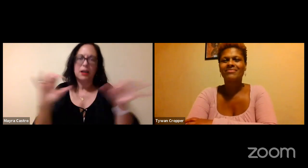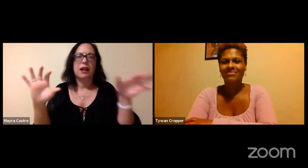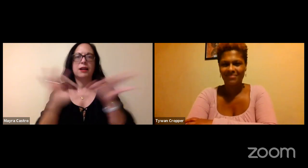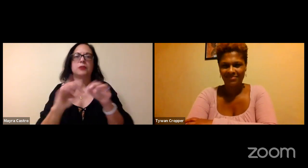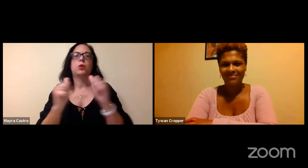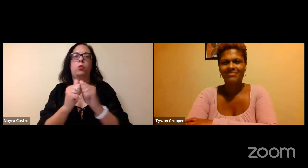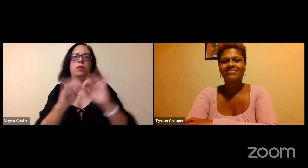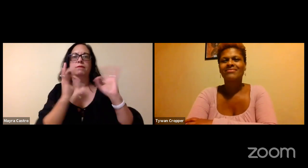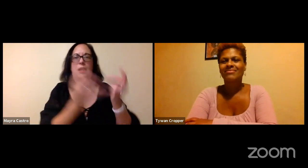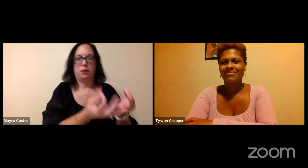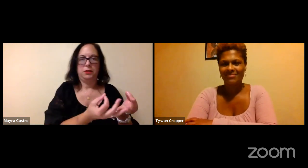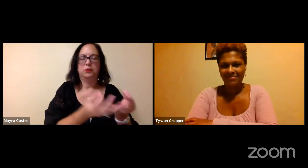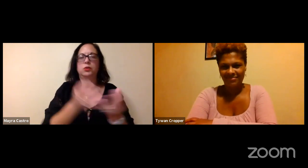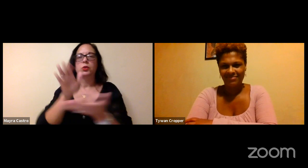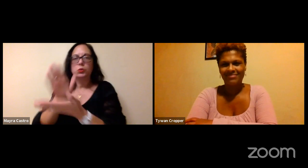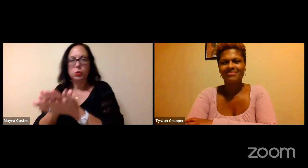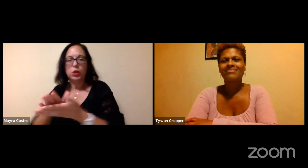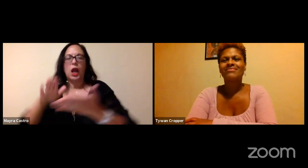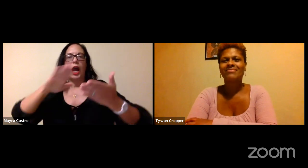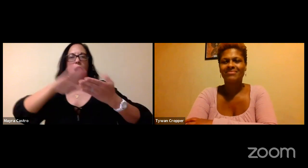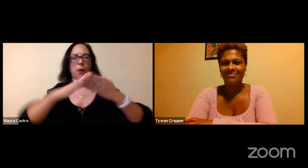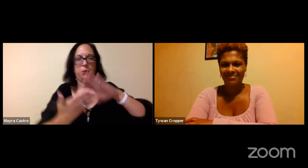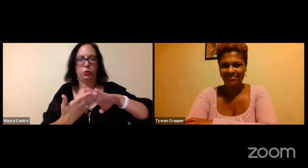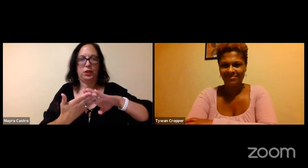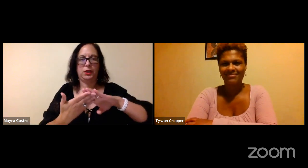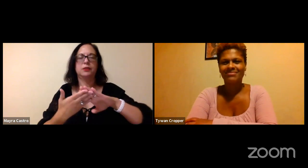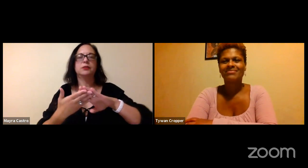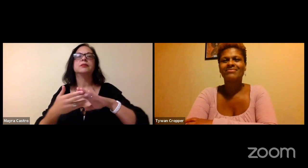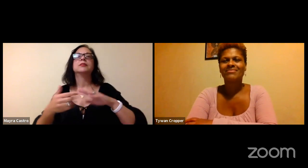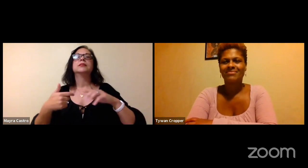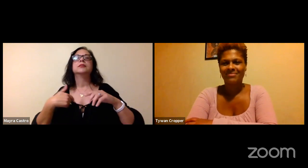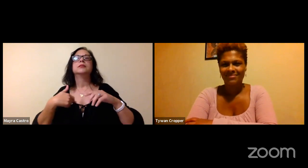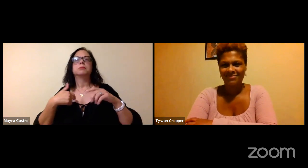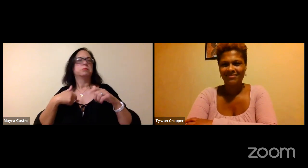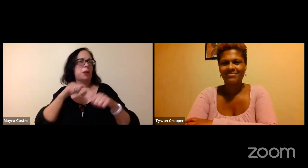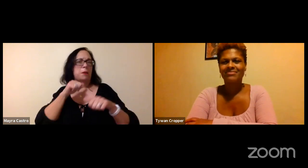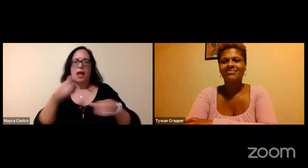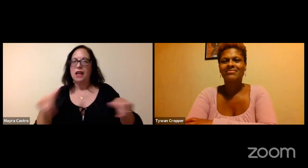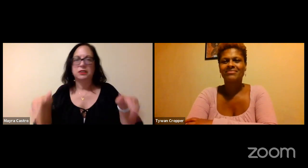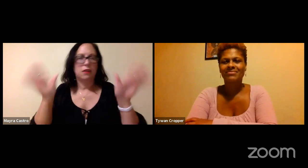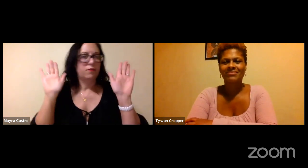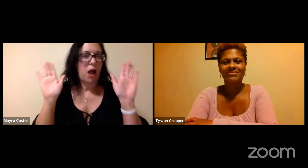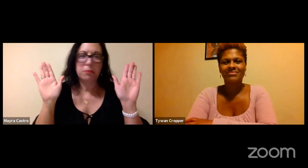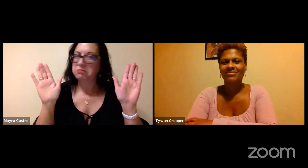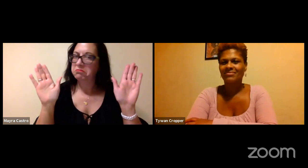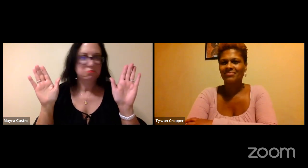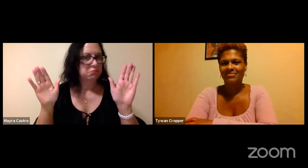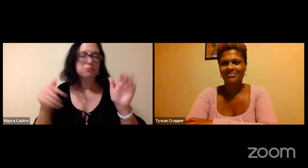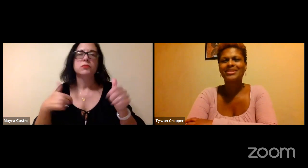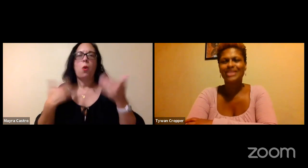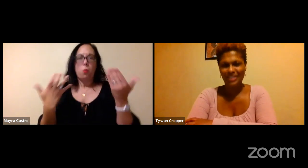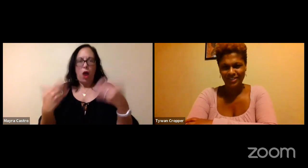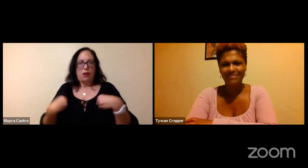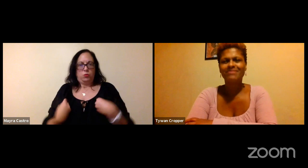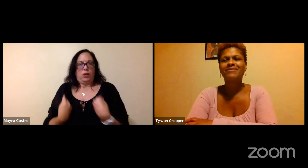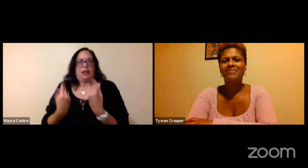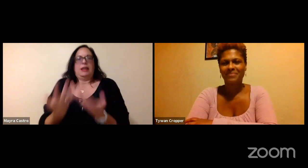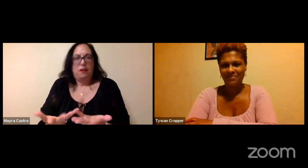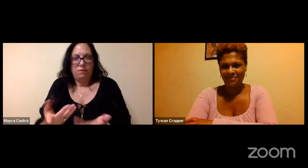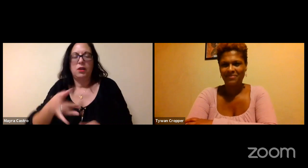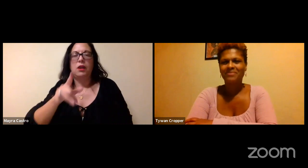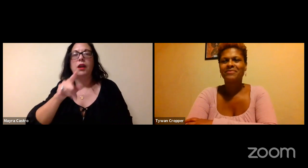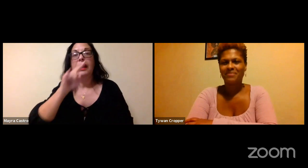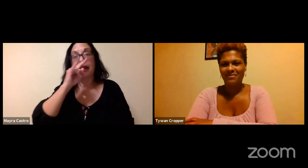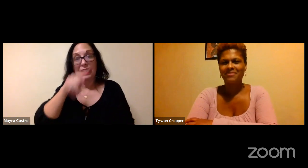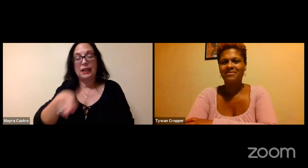That they need to be connected to their family, to their school, to their community. And he said, don't give